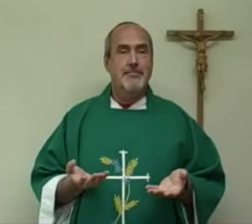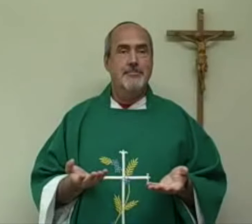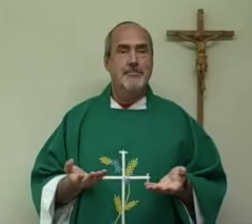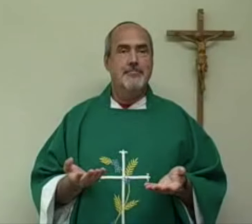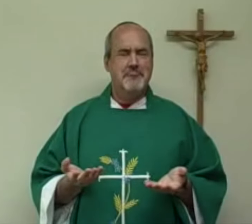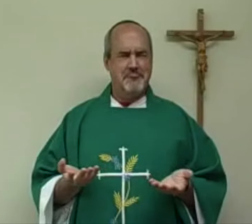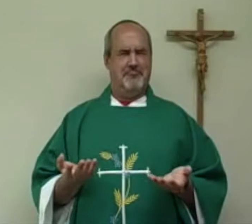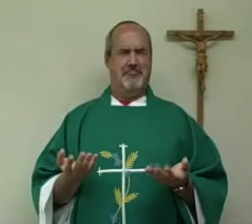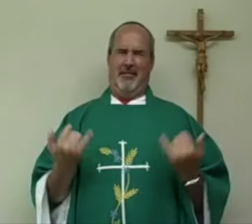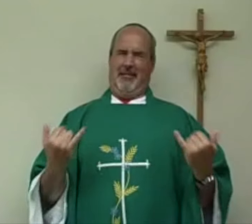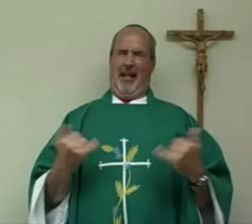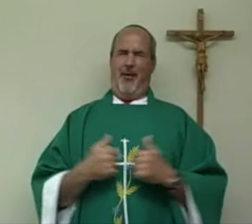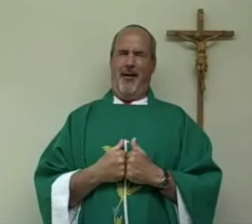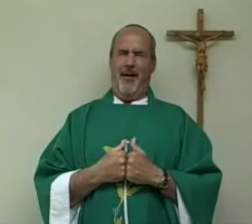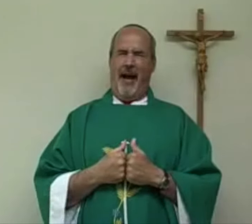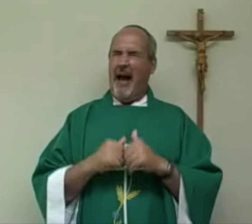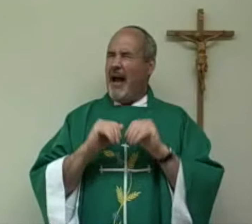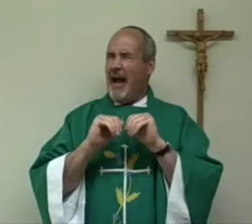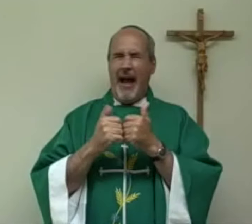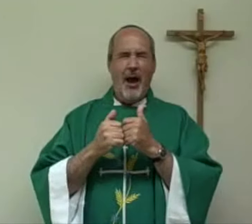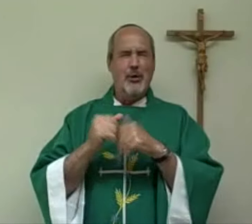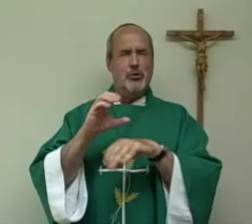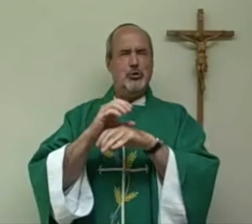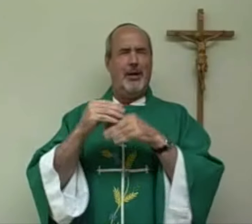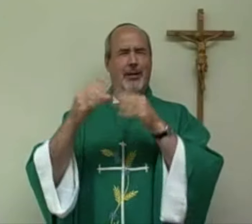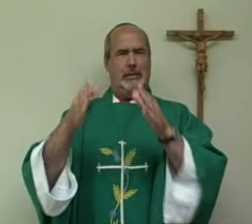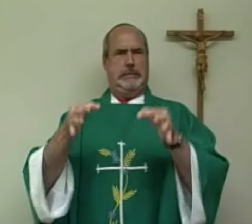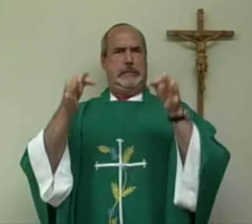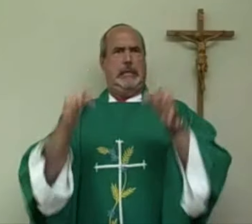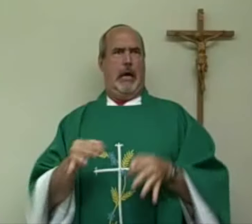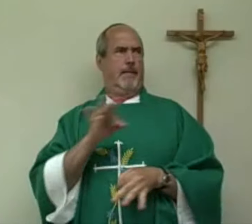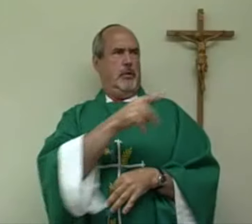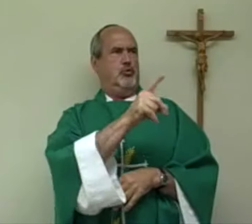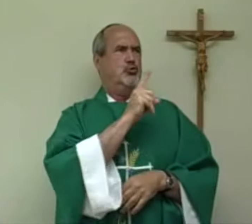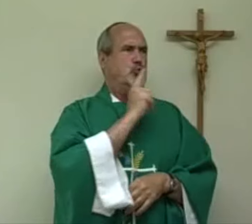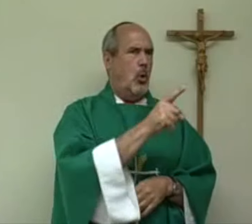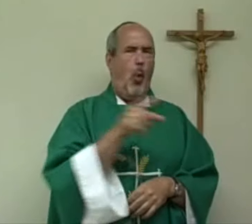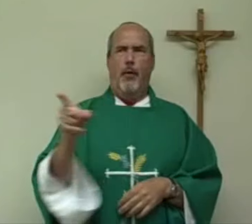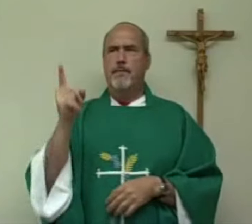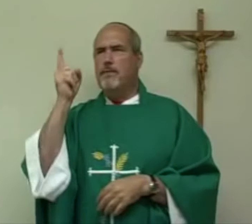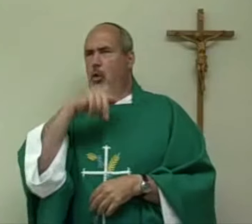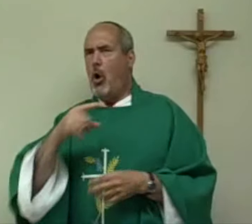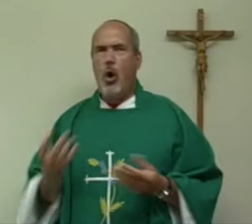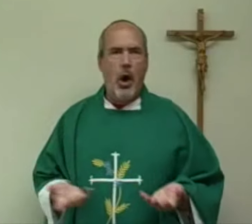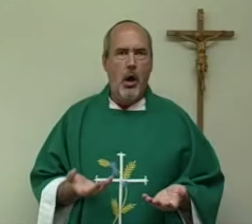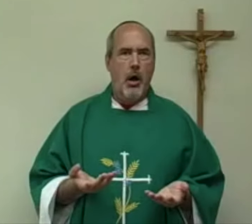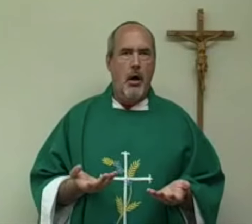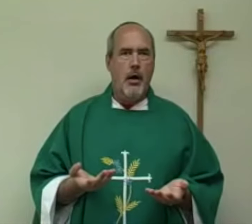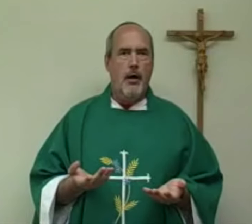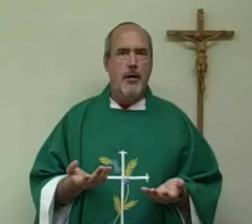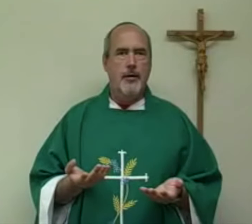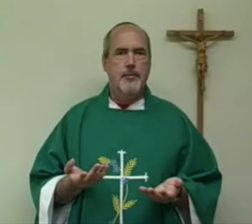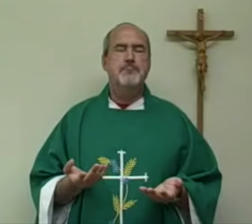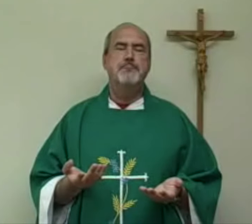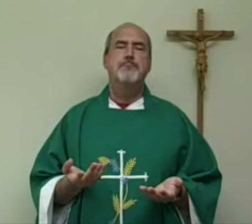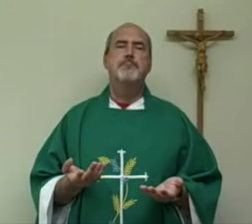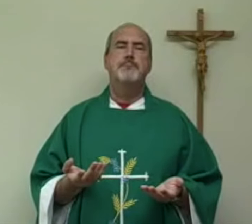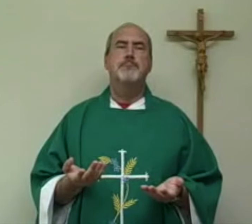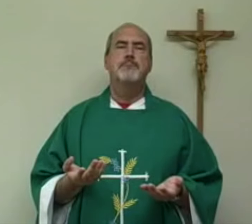are true, and then the rest of the church leaders have no comment. But how do they decide if those appearances